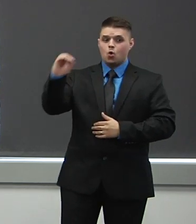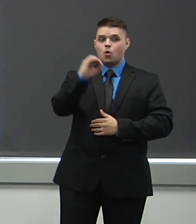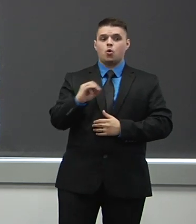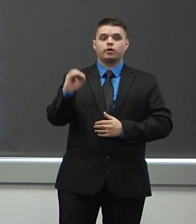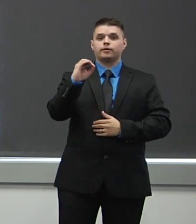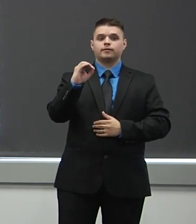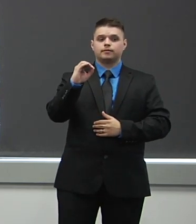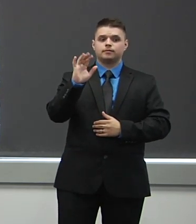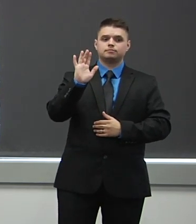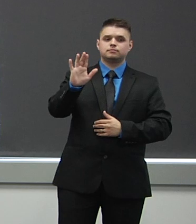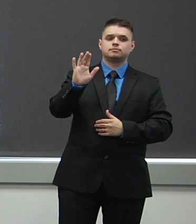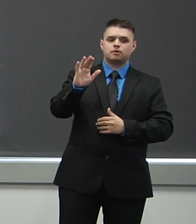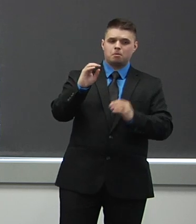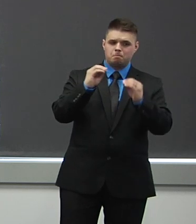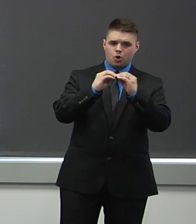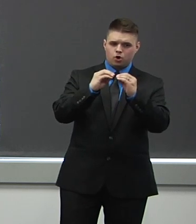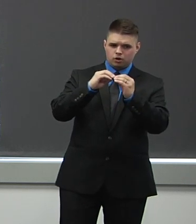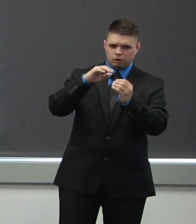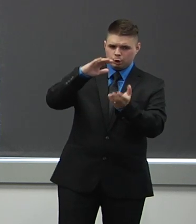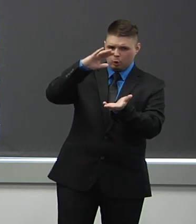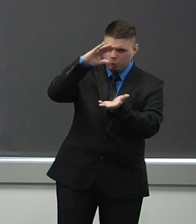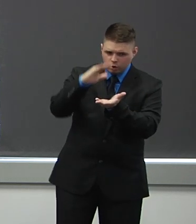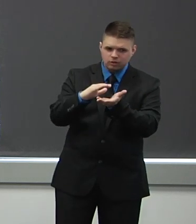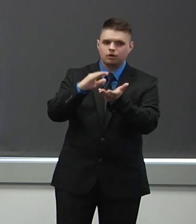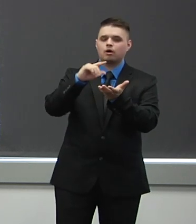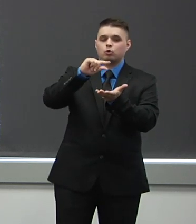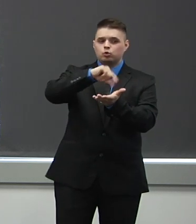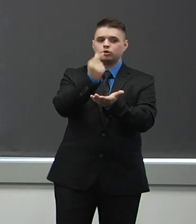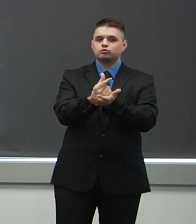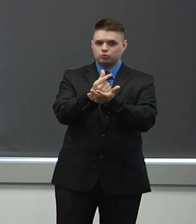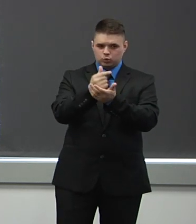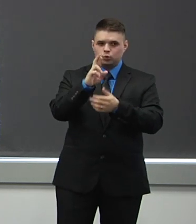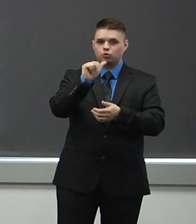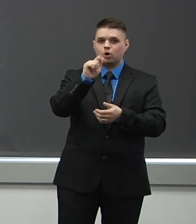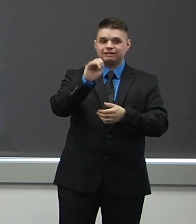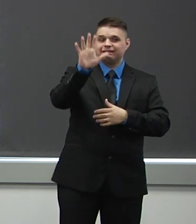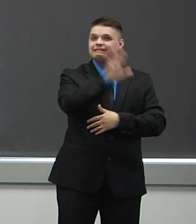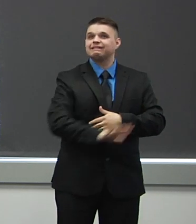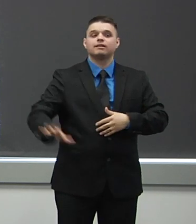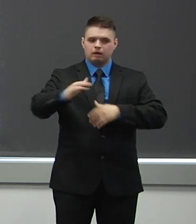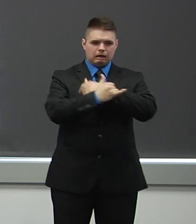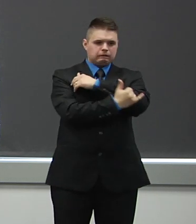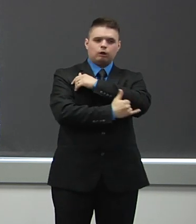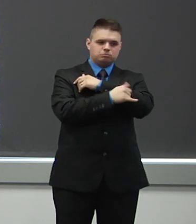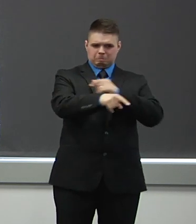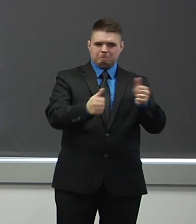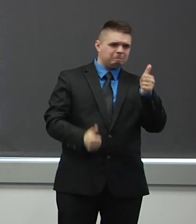the lower graduation rates in the country. How concerned are you that this